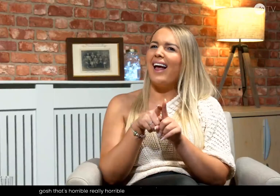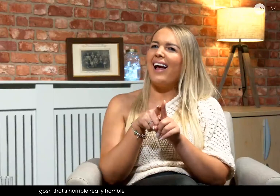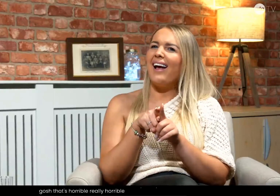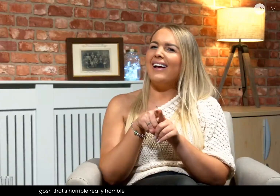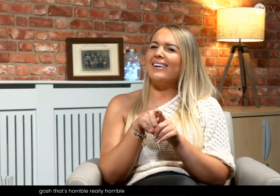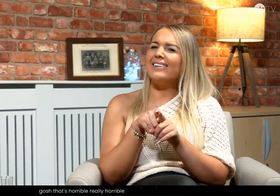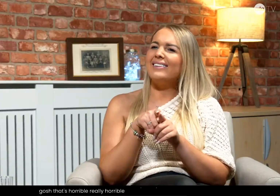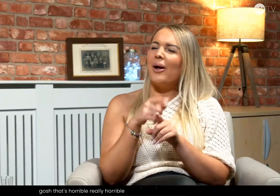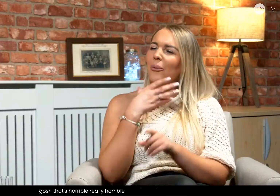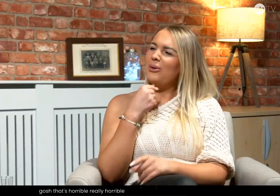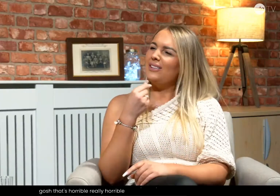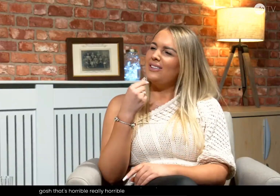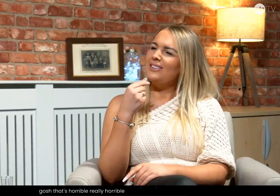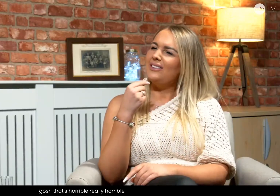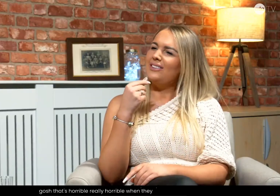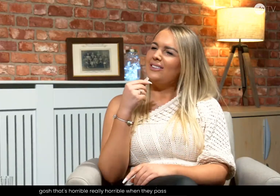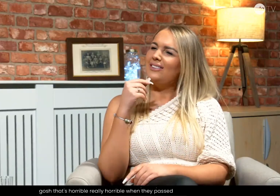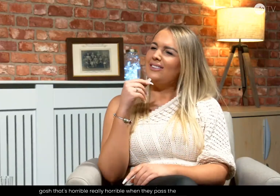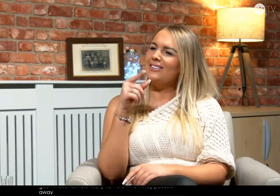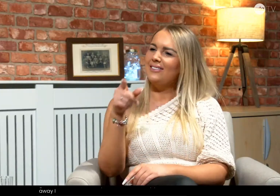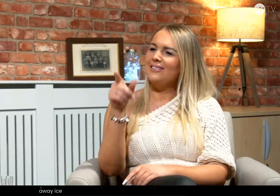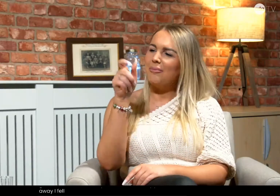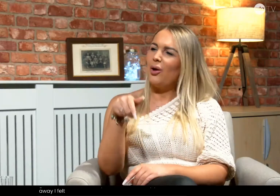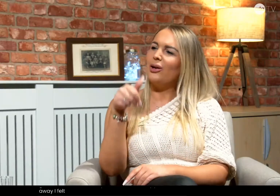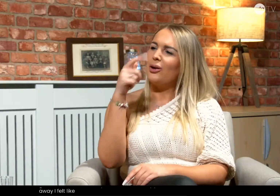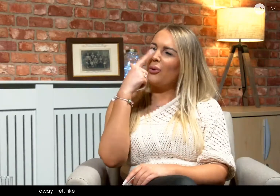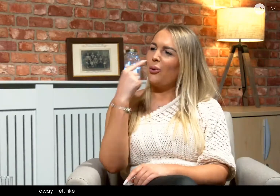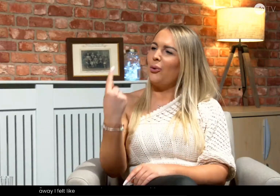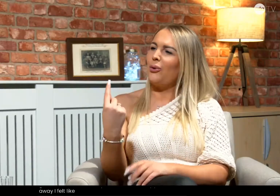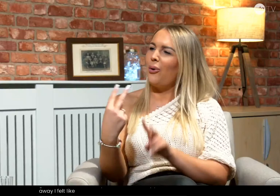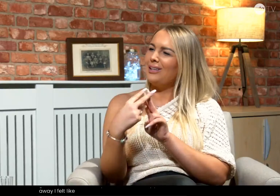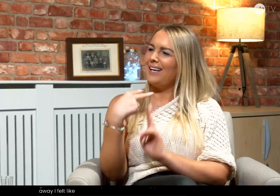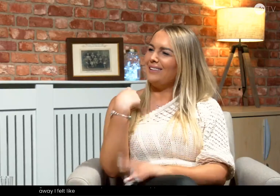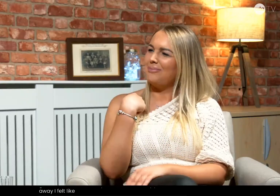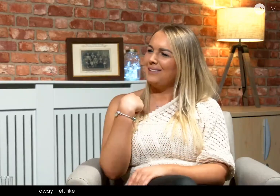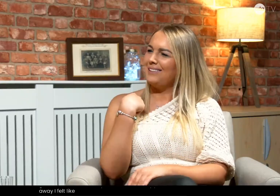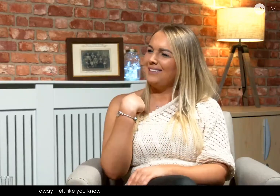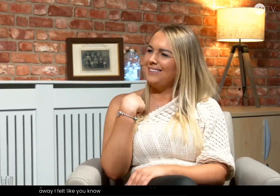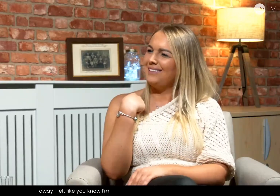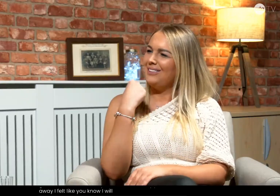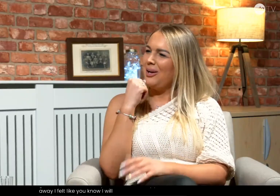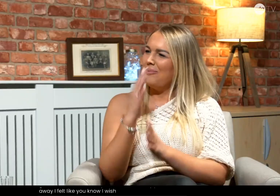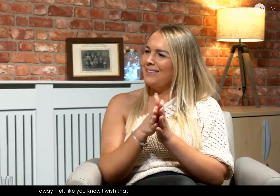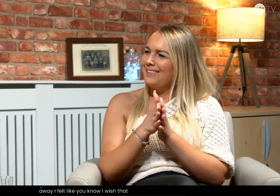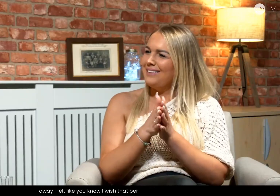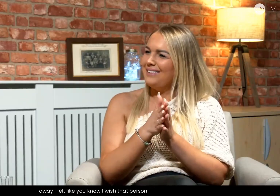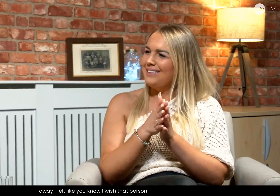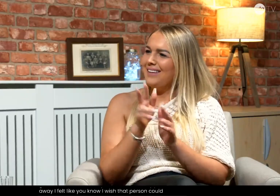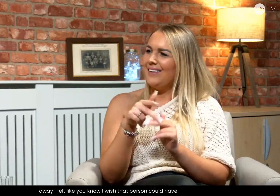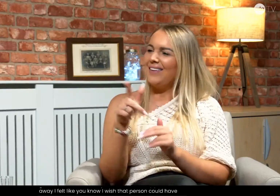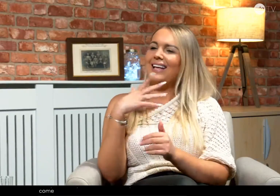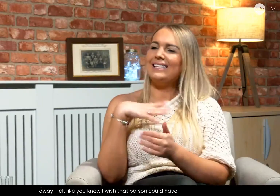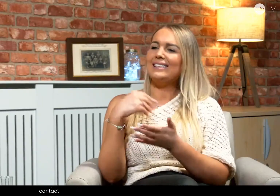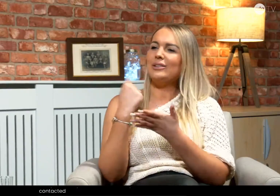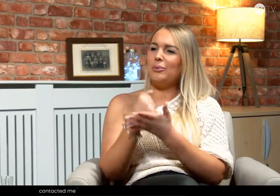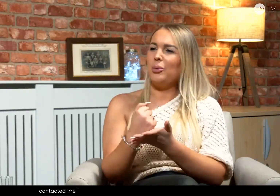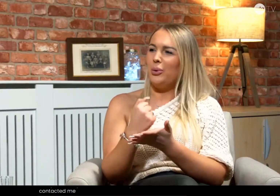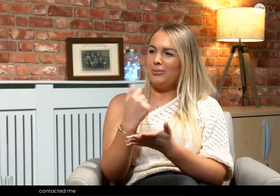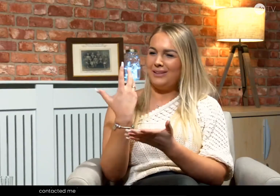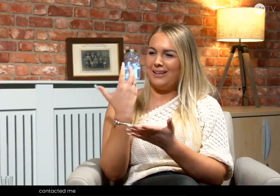When they passed away, I felt like, you know, I wish that person could have contacted me. You know what I mean? I feel